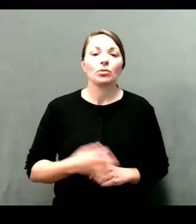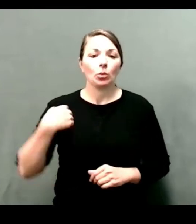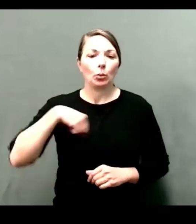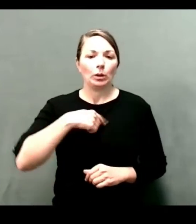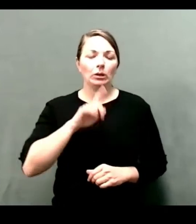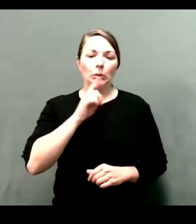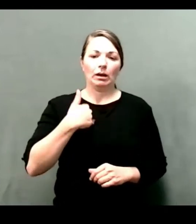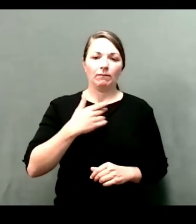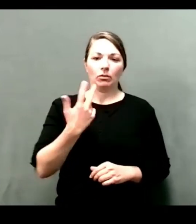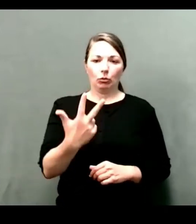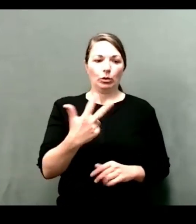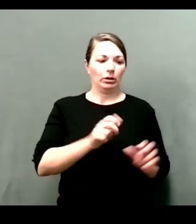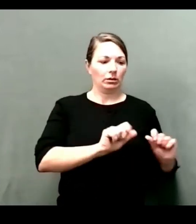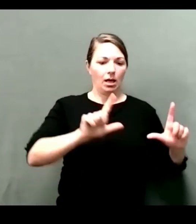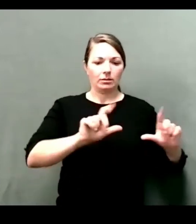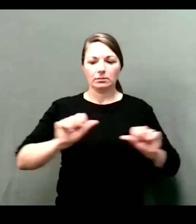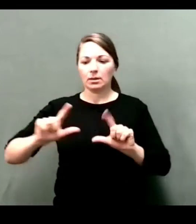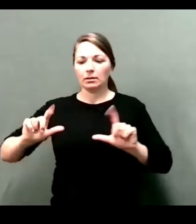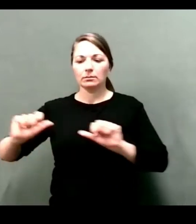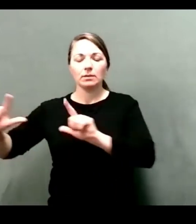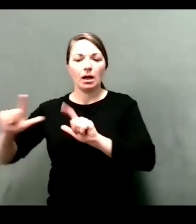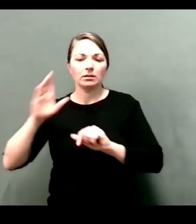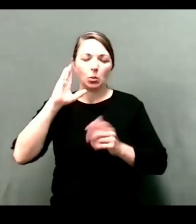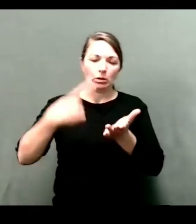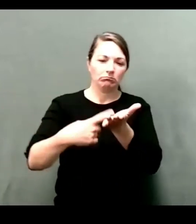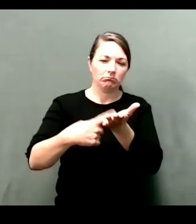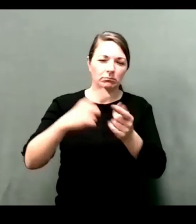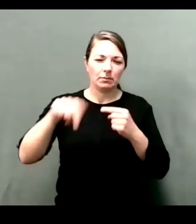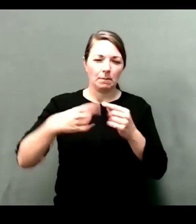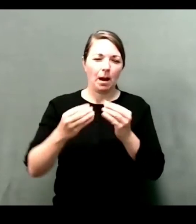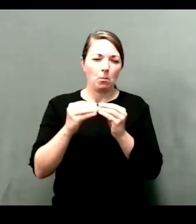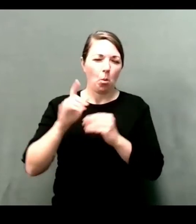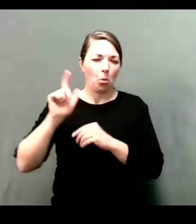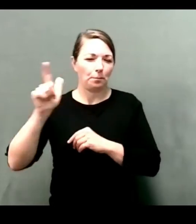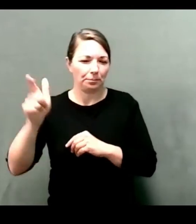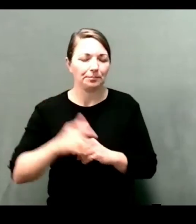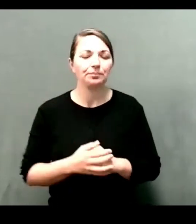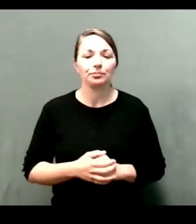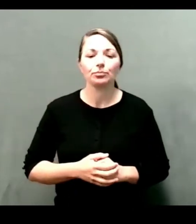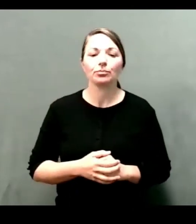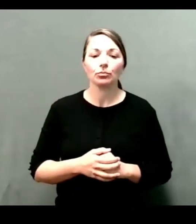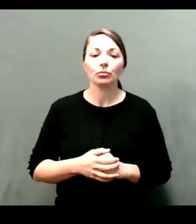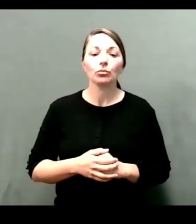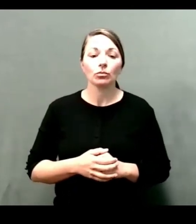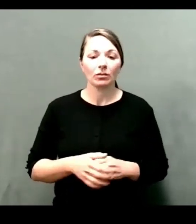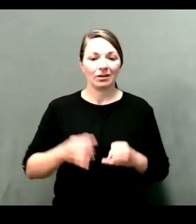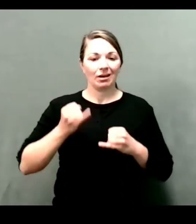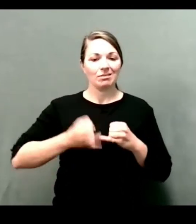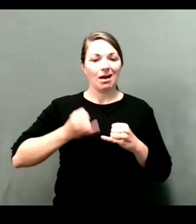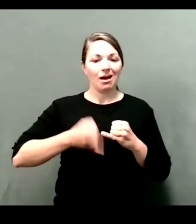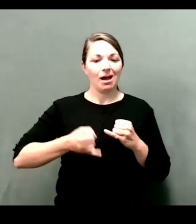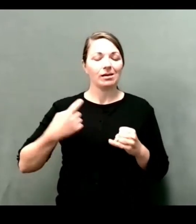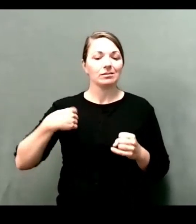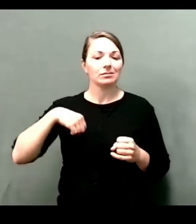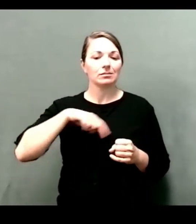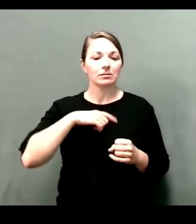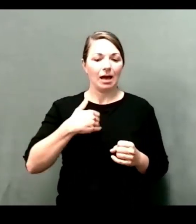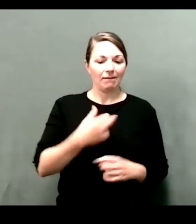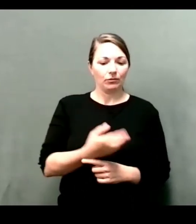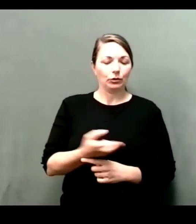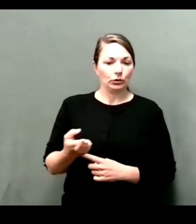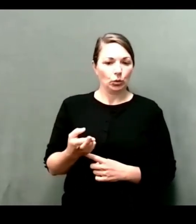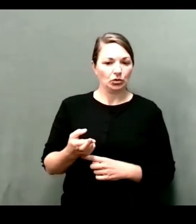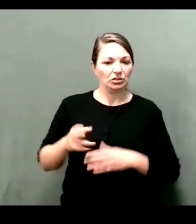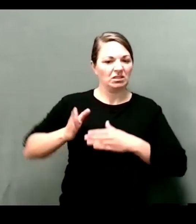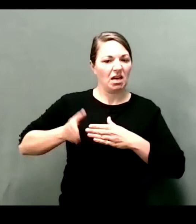3 different lenses that we'll come back to as we get to that section. And the last piece here explains that we've got some